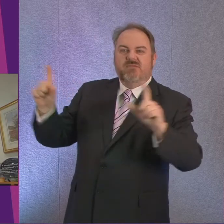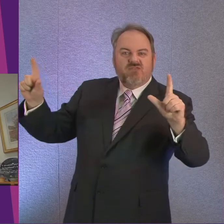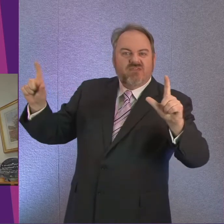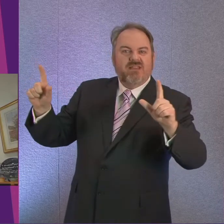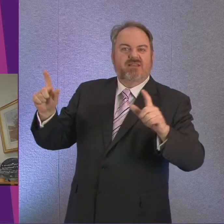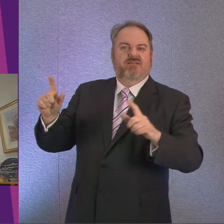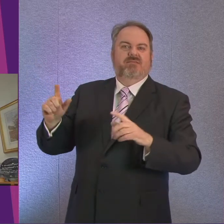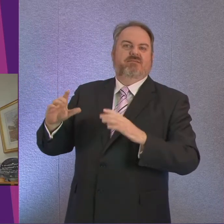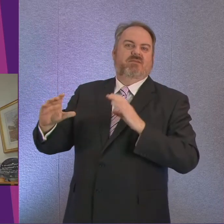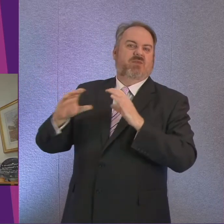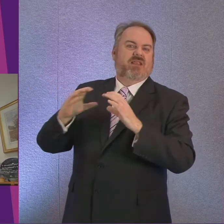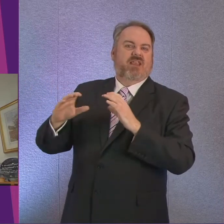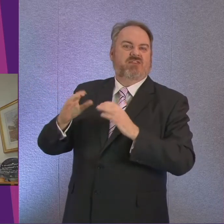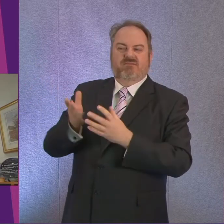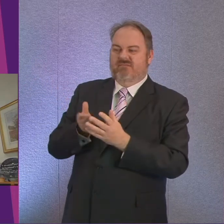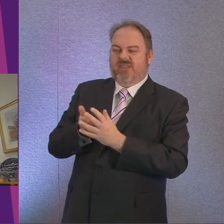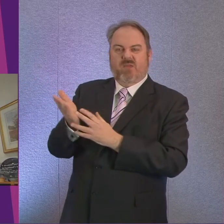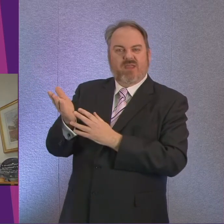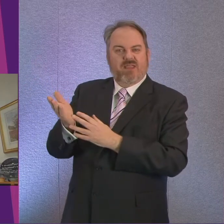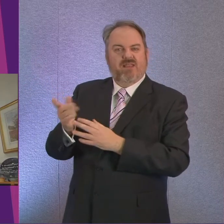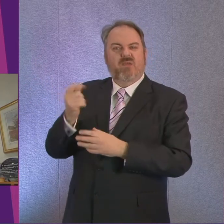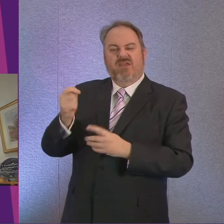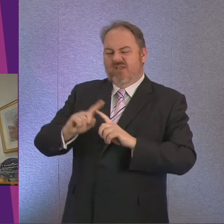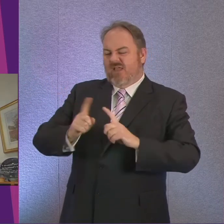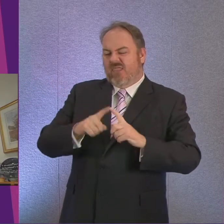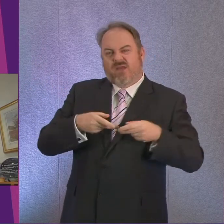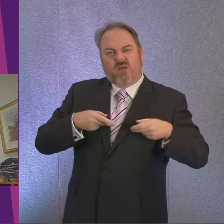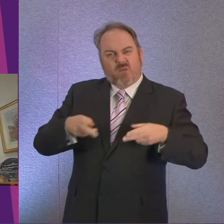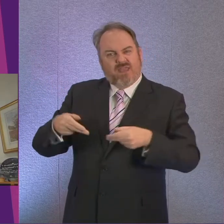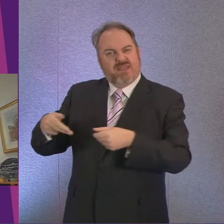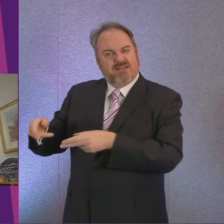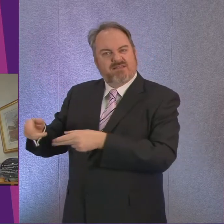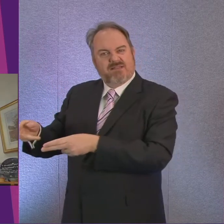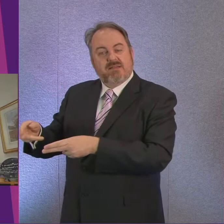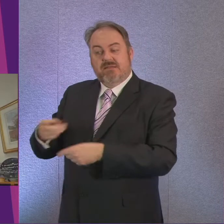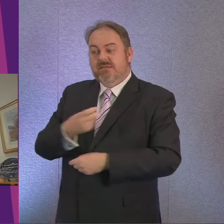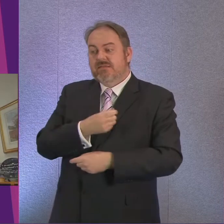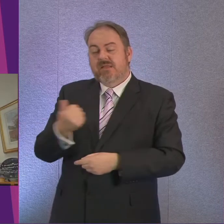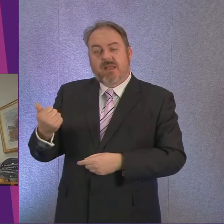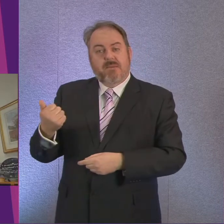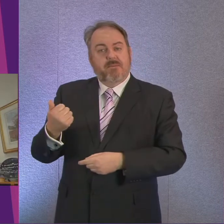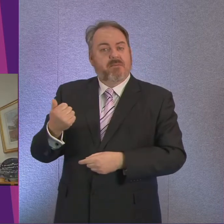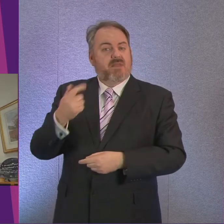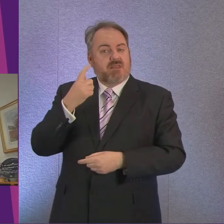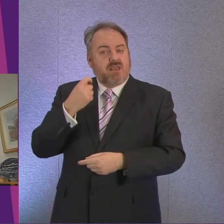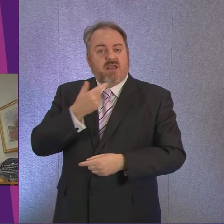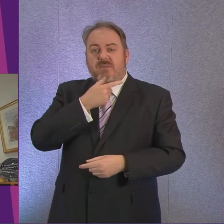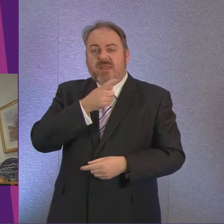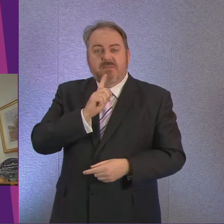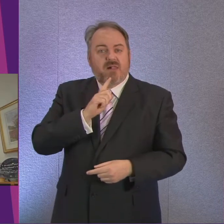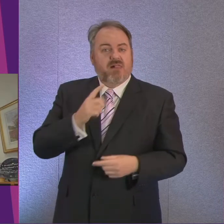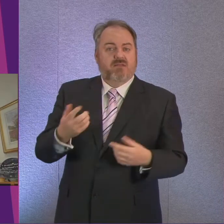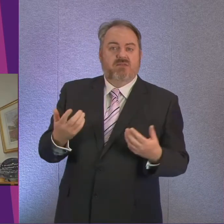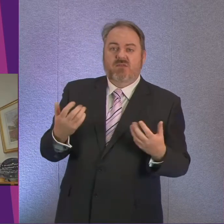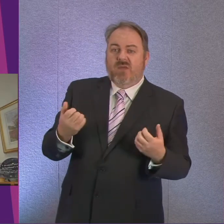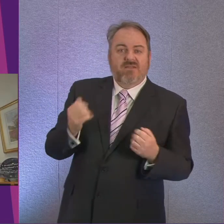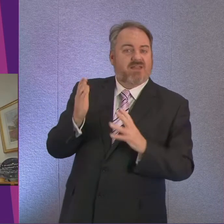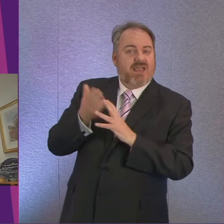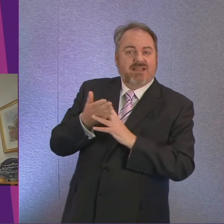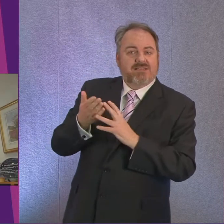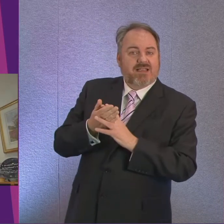support in a variety of different ways. There will be practical issues around that. Some young people in poverty may not have access to